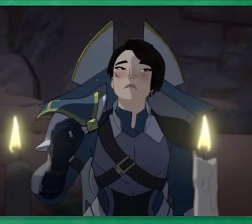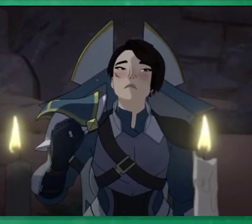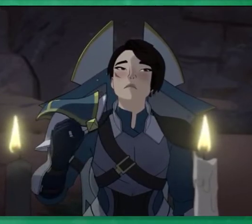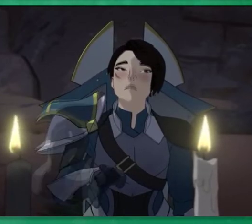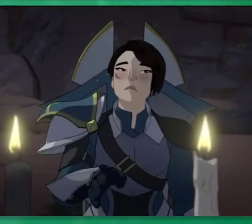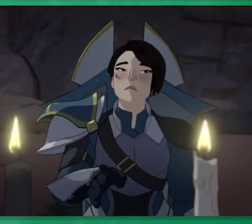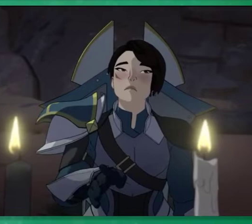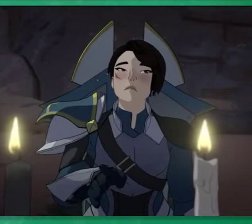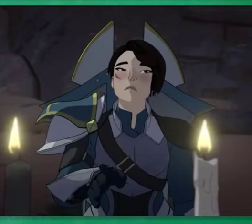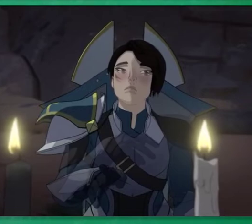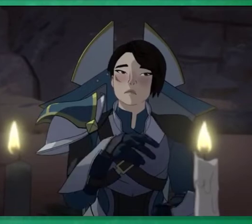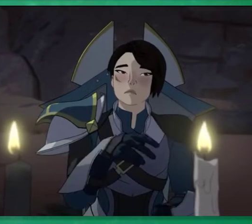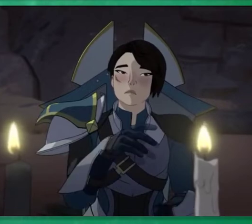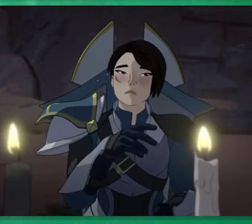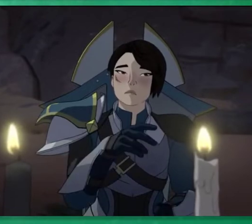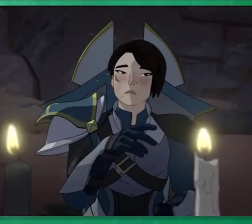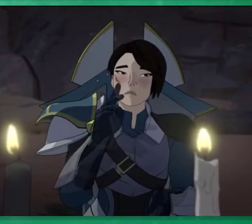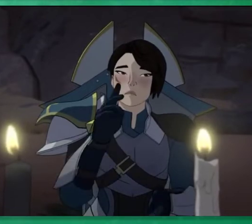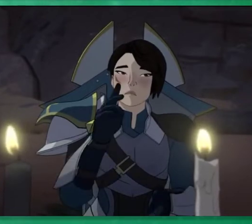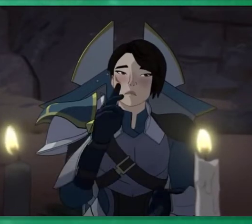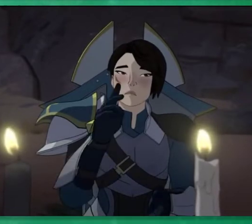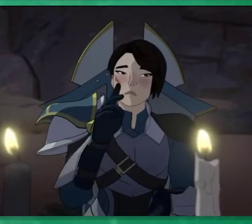O.